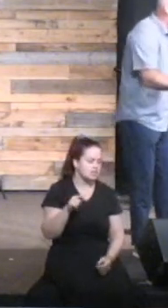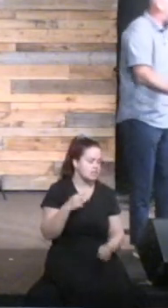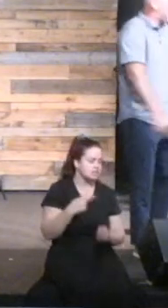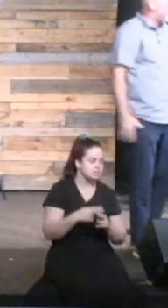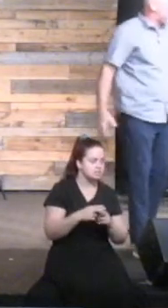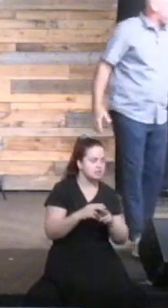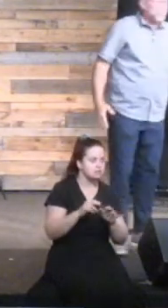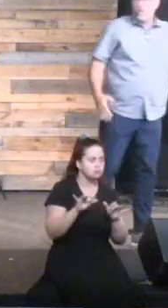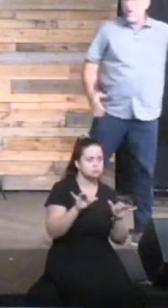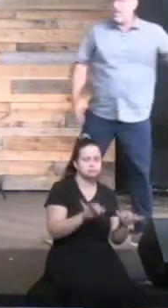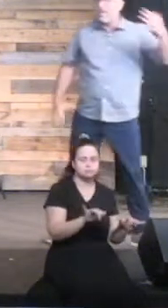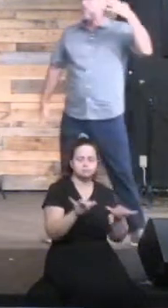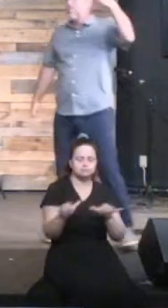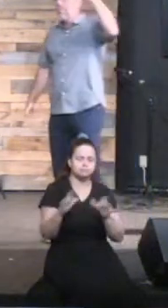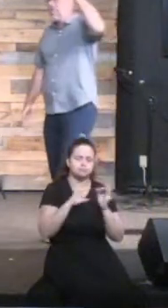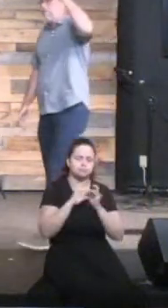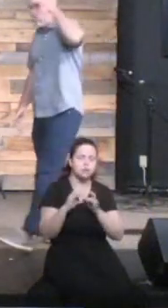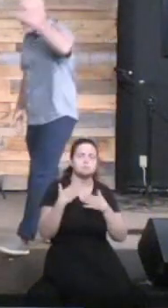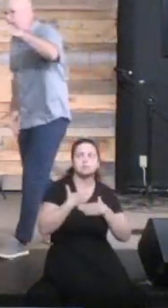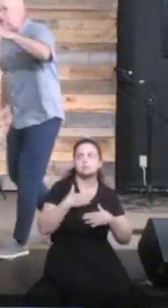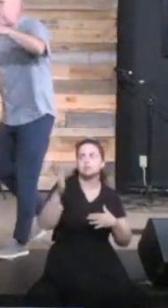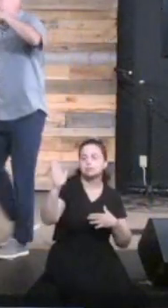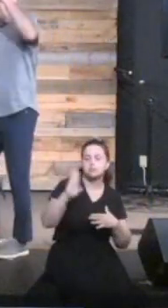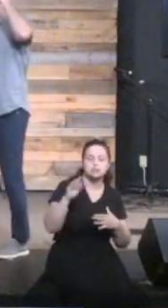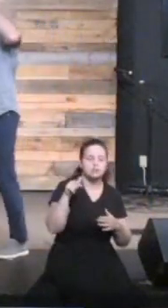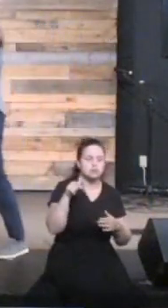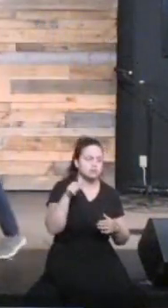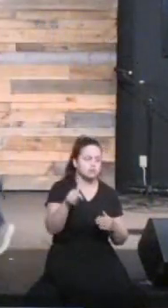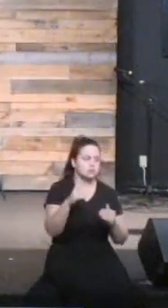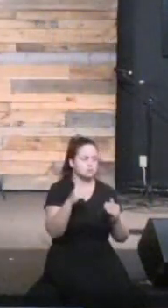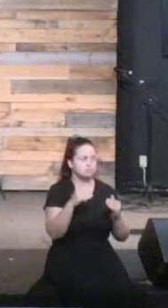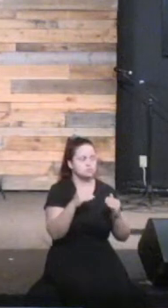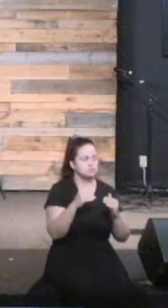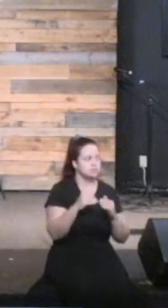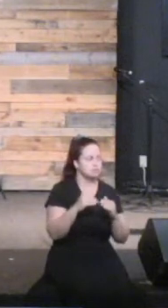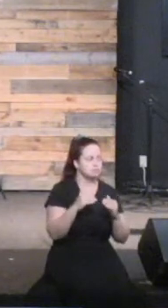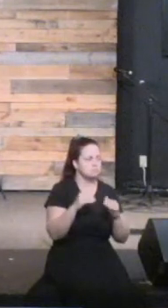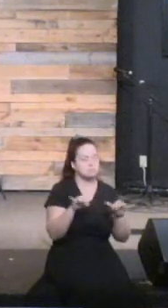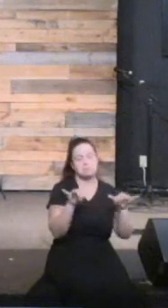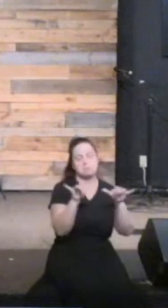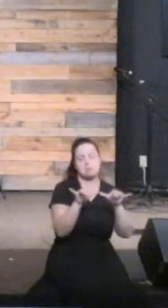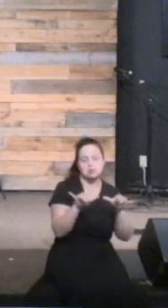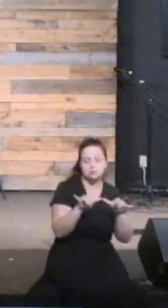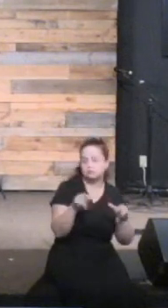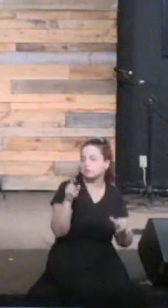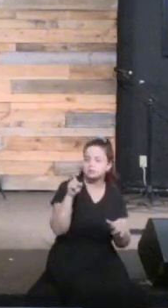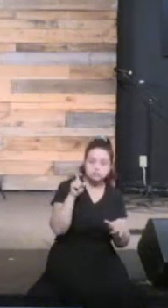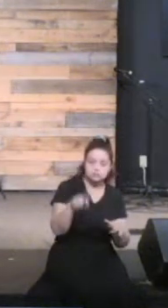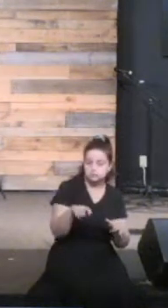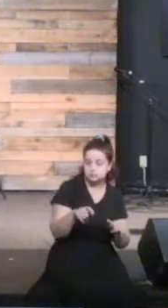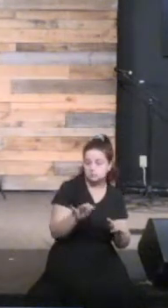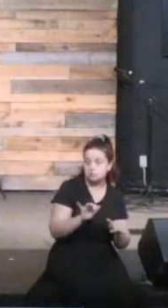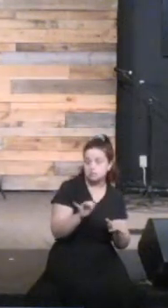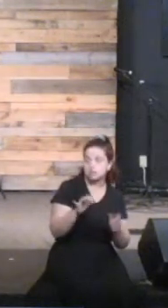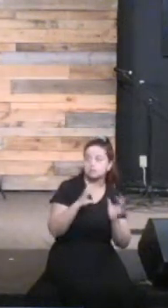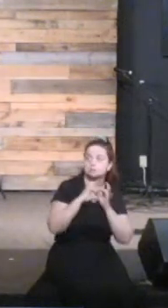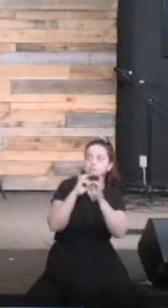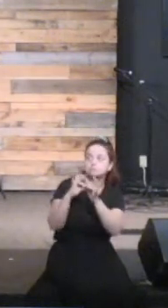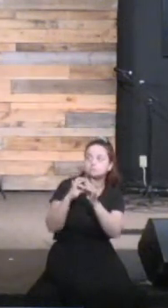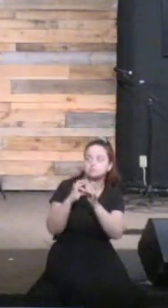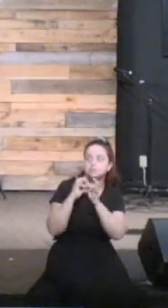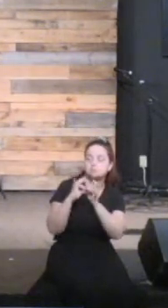pleasing God he was the one he was the barometer of what it should be like to have a relationship with God